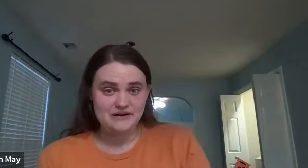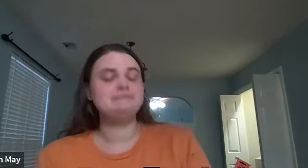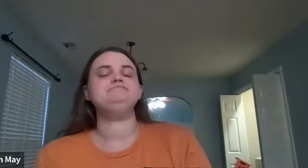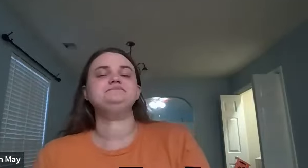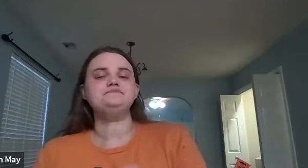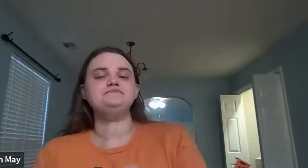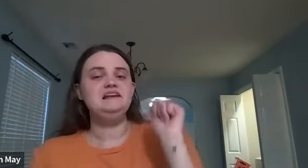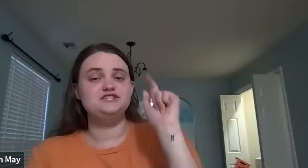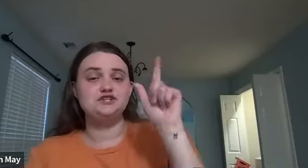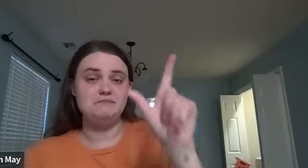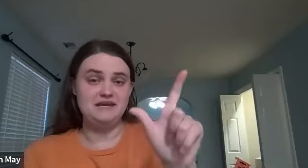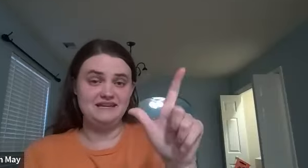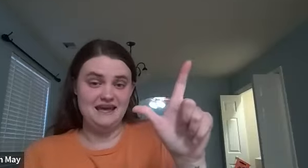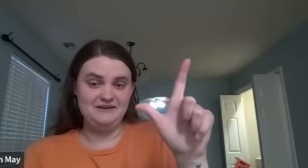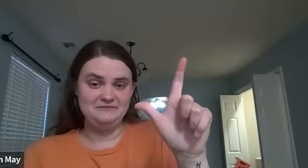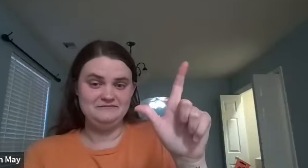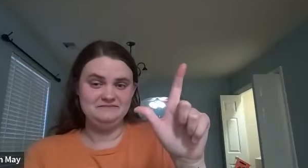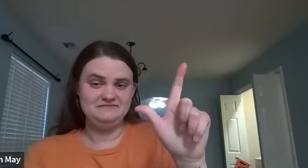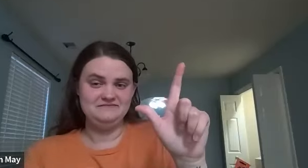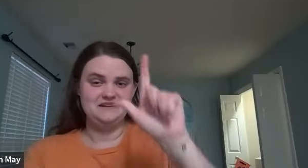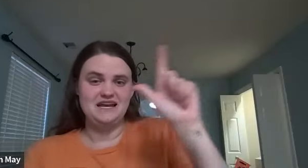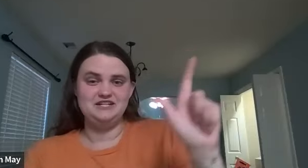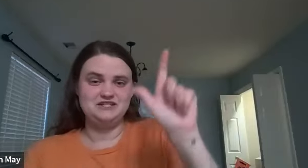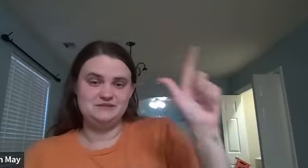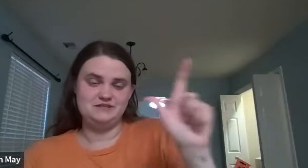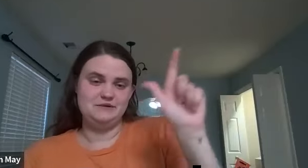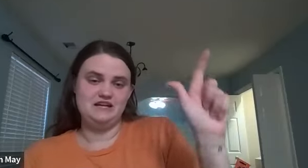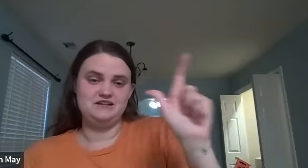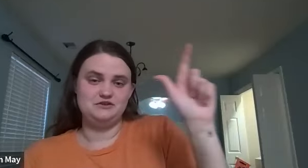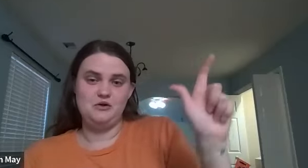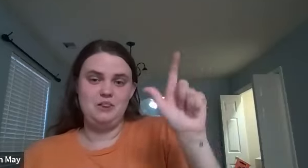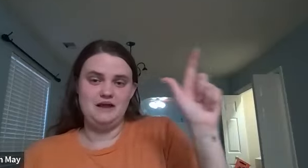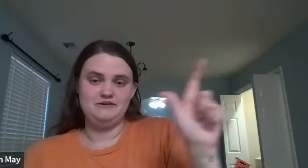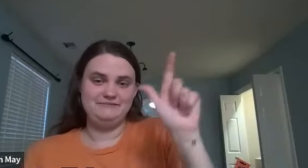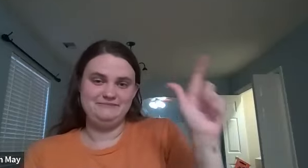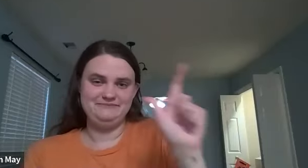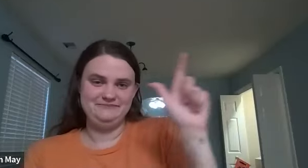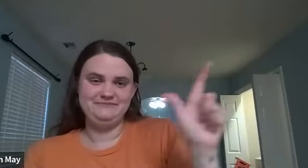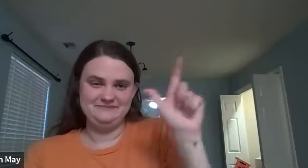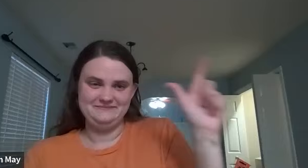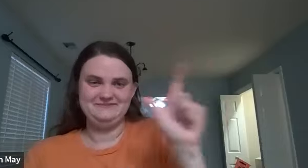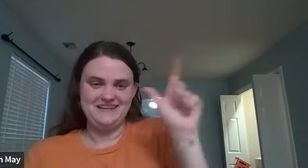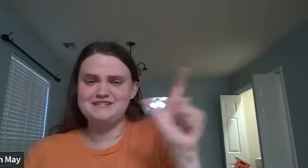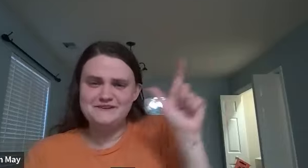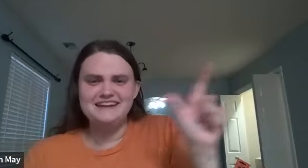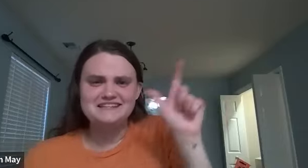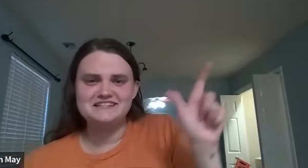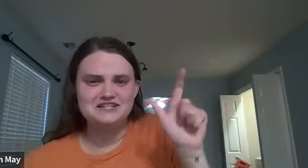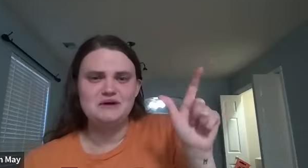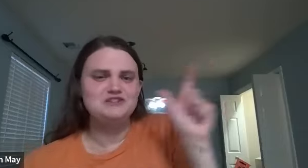library is you're going to make an L and you just spin it in a circle, library. It's very easy too. I don't